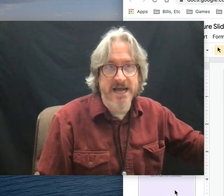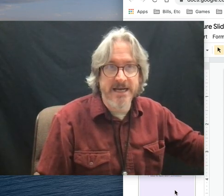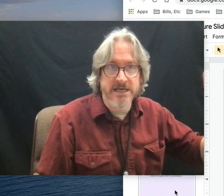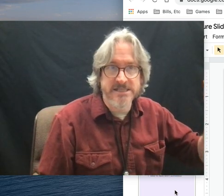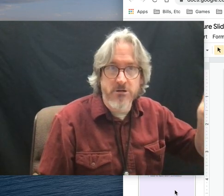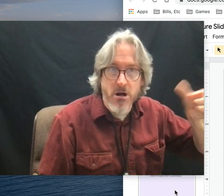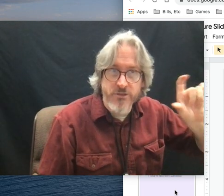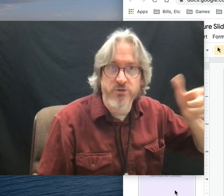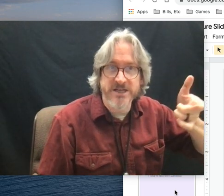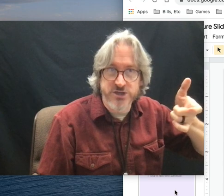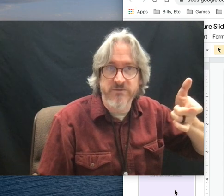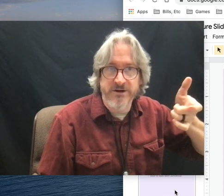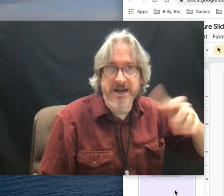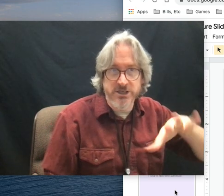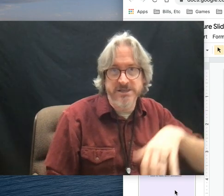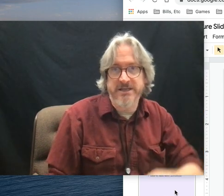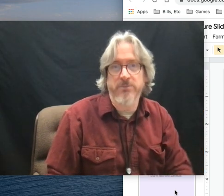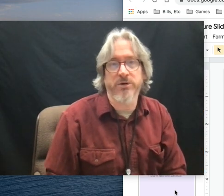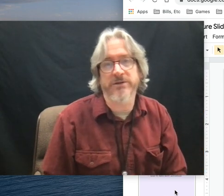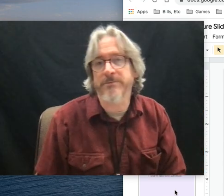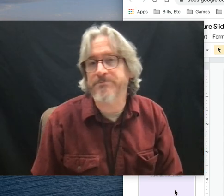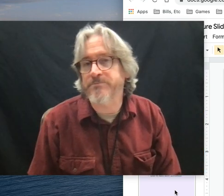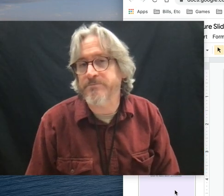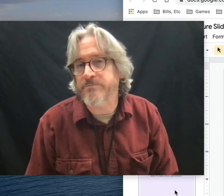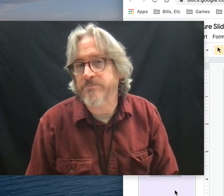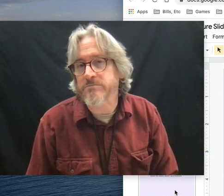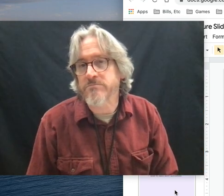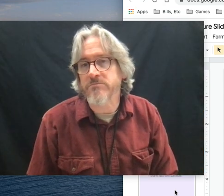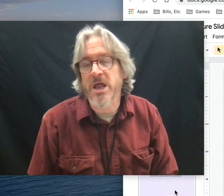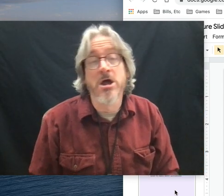what's the sign, because there are other regional variations that they'll put in there.